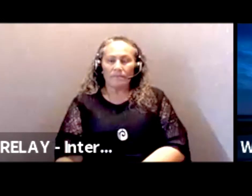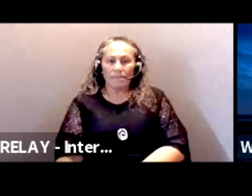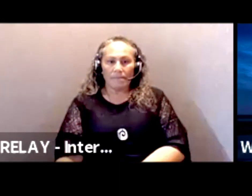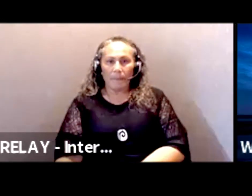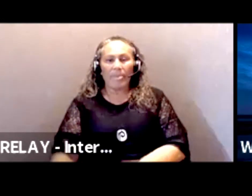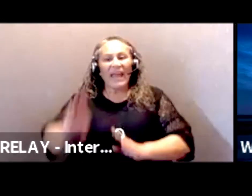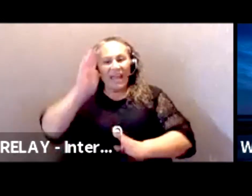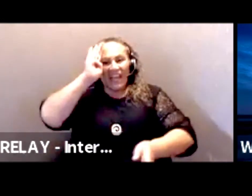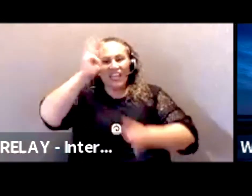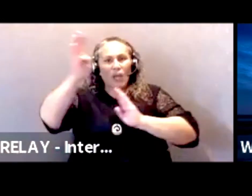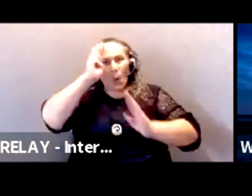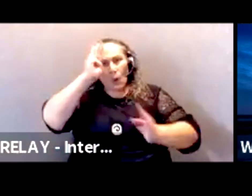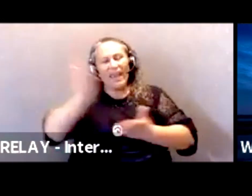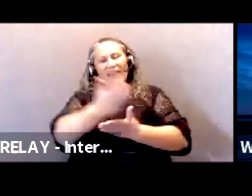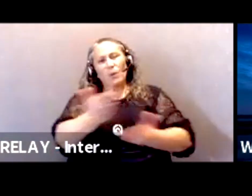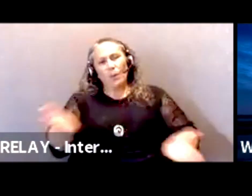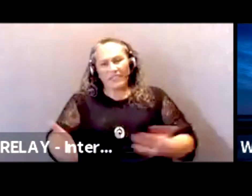Kia ora, nā mihi kia koutou.